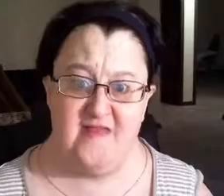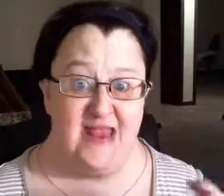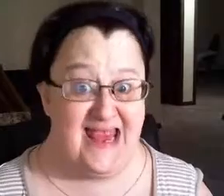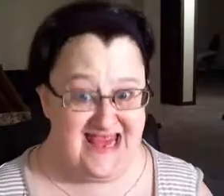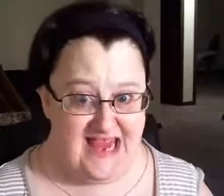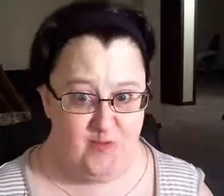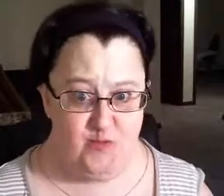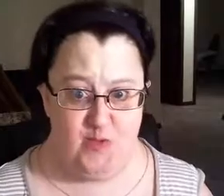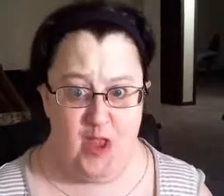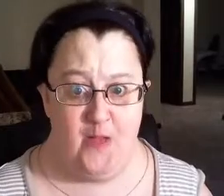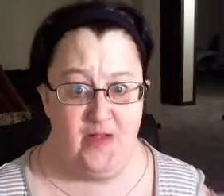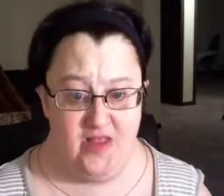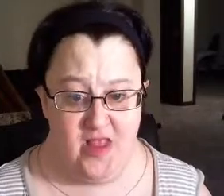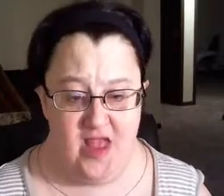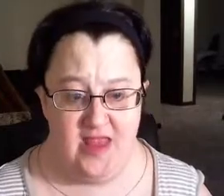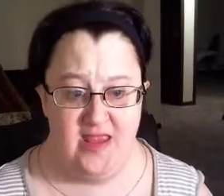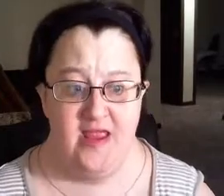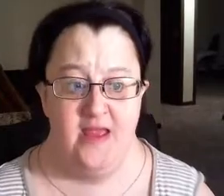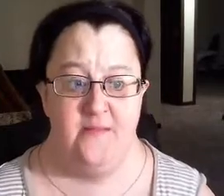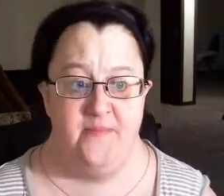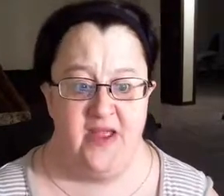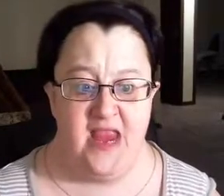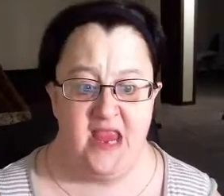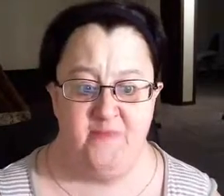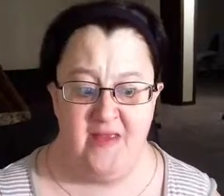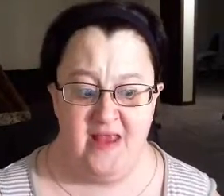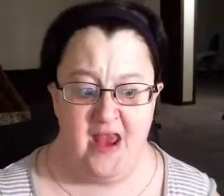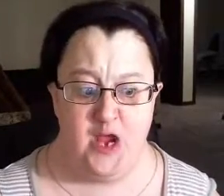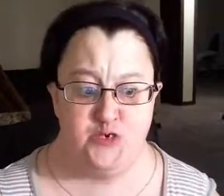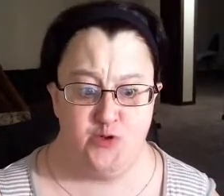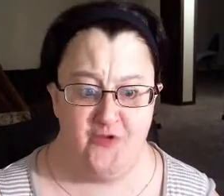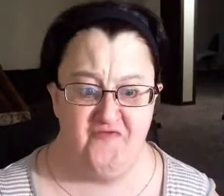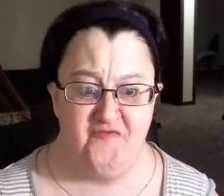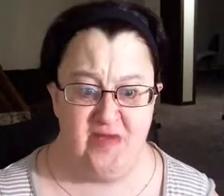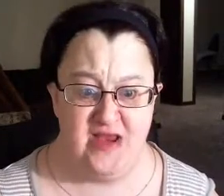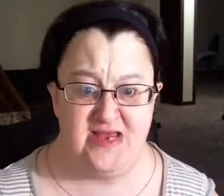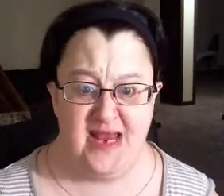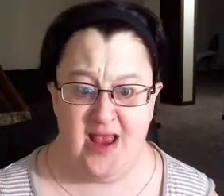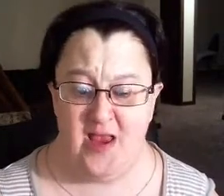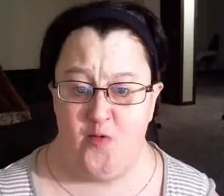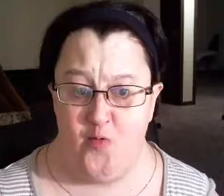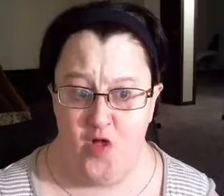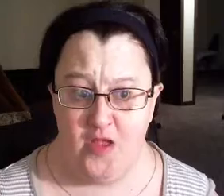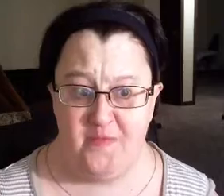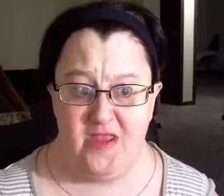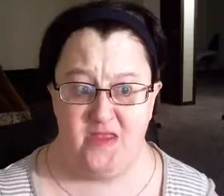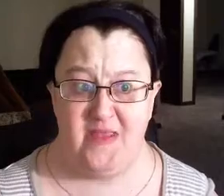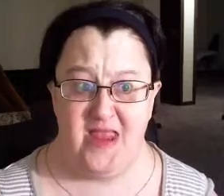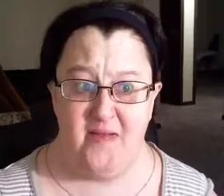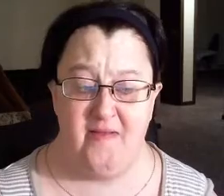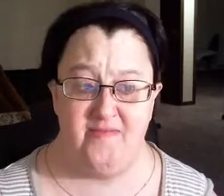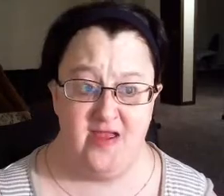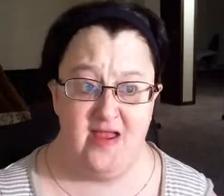the 90s which will help a lot but it's been a struggle for me to get out and walk because by the time i'm done